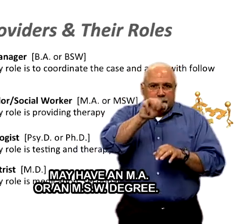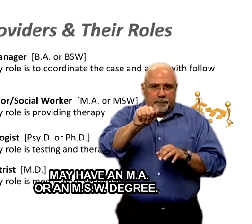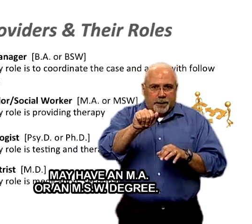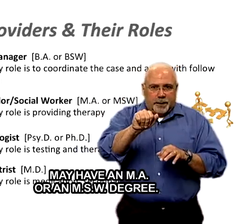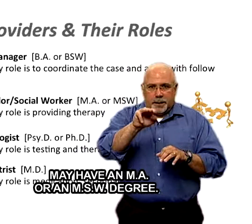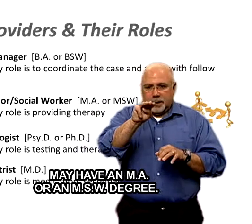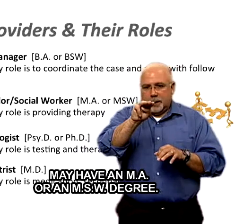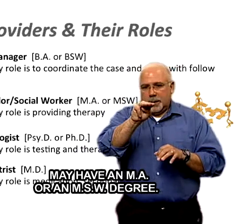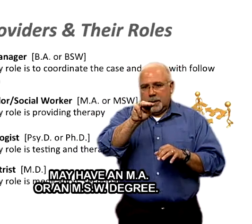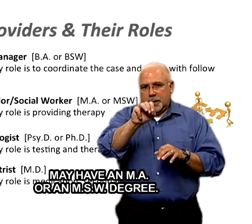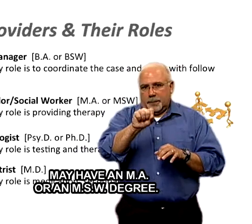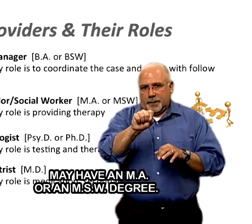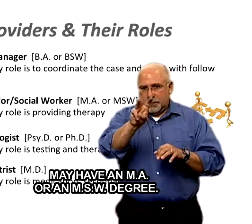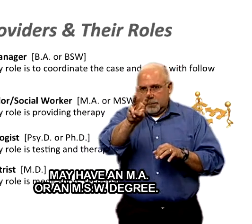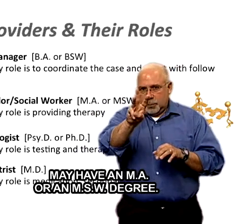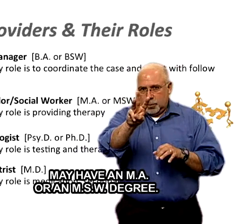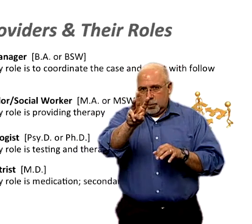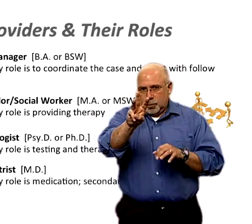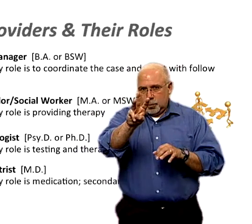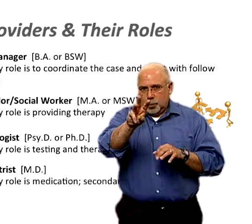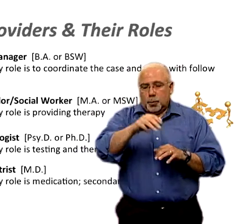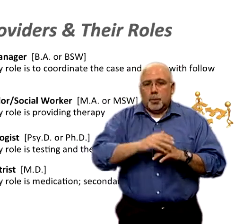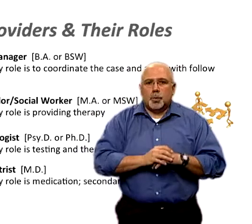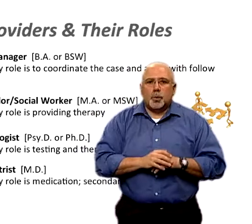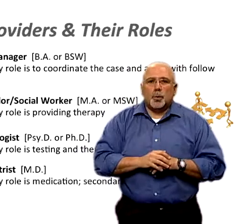an MA or an MSW degree.